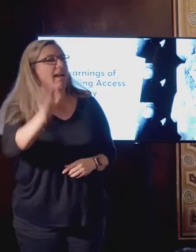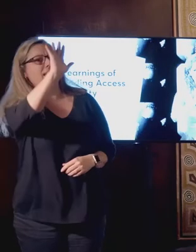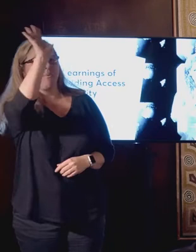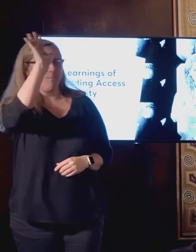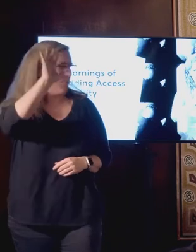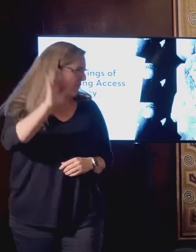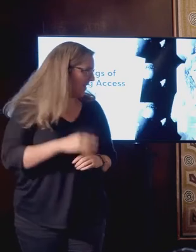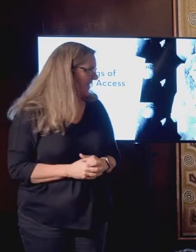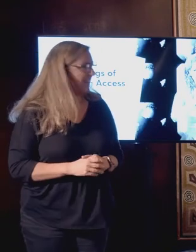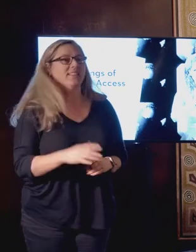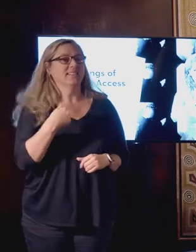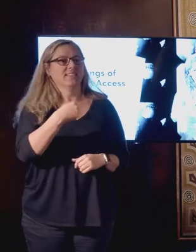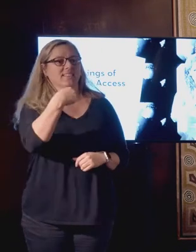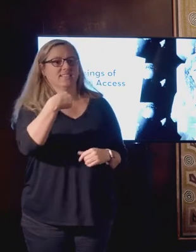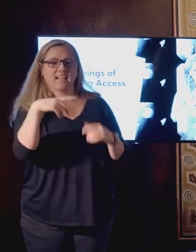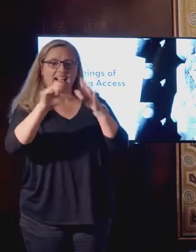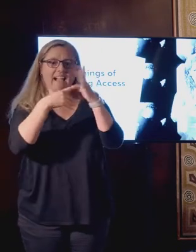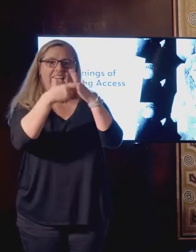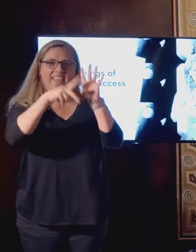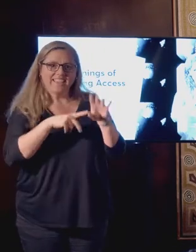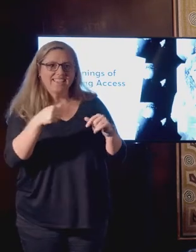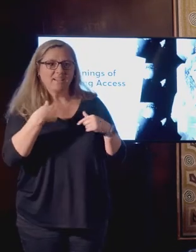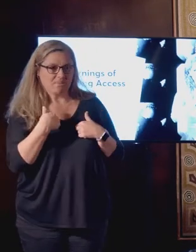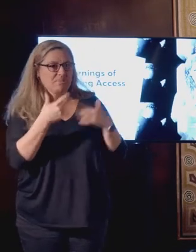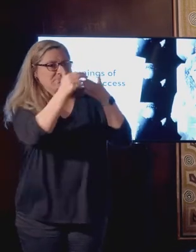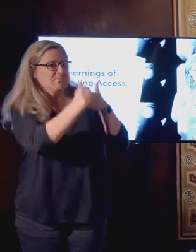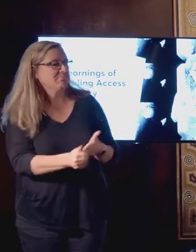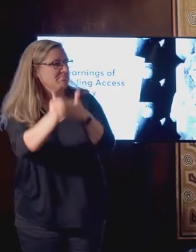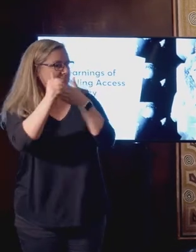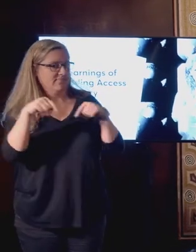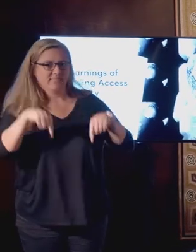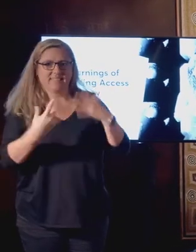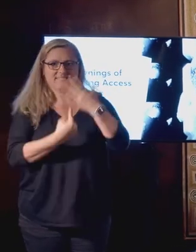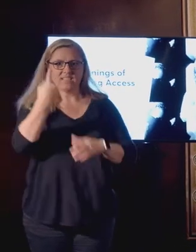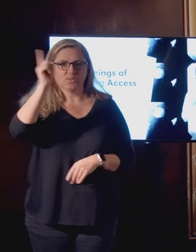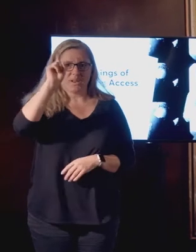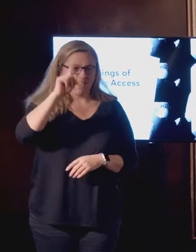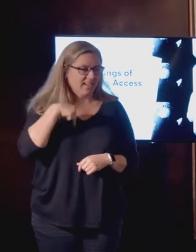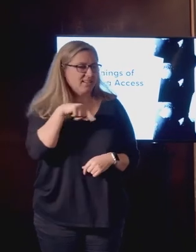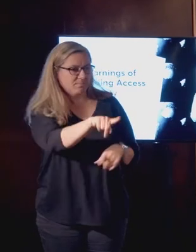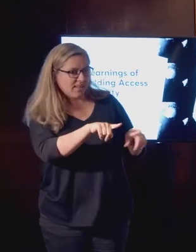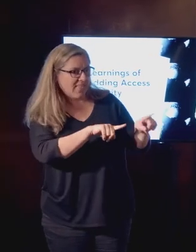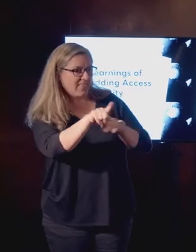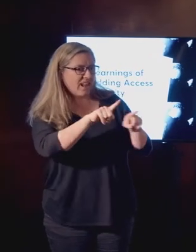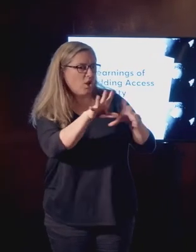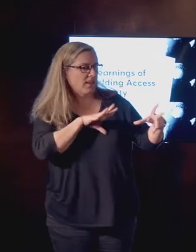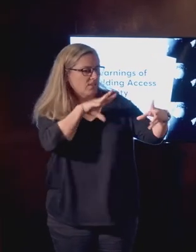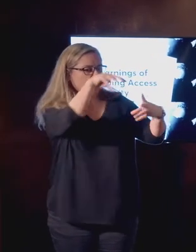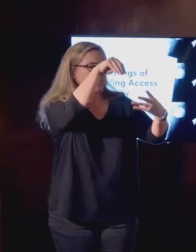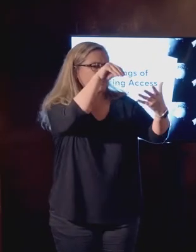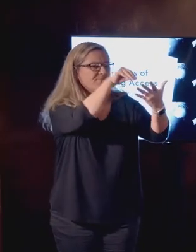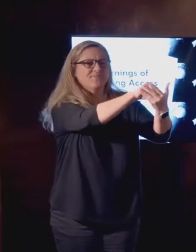Hello, I'm Carly and I will be hosting this event today, the learnings of embedding access